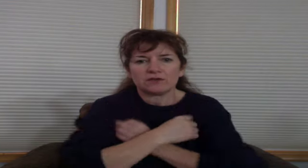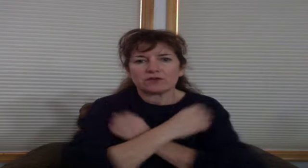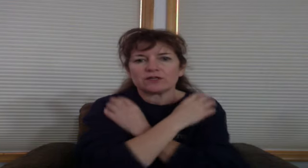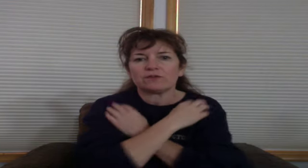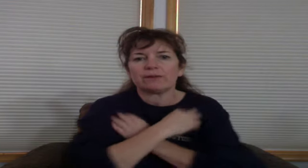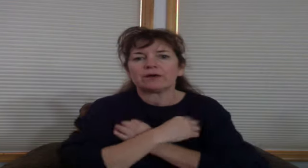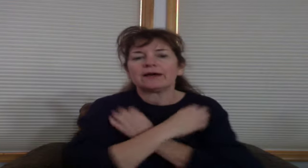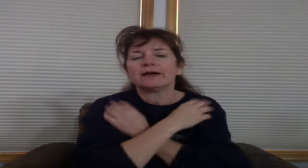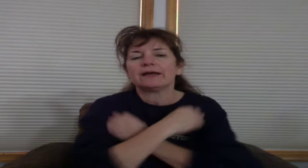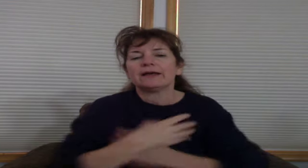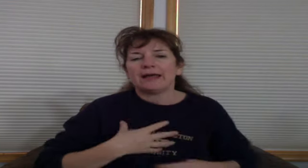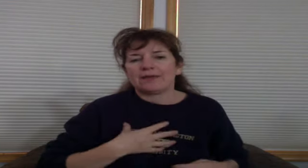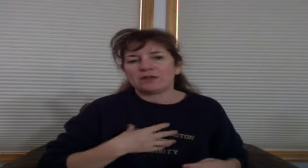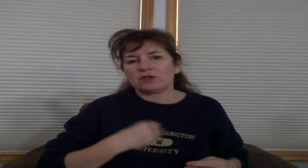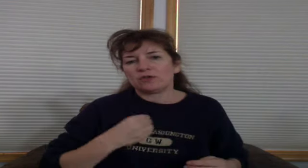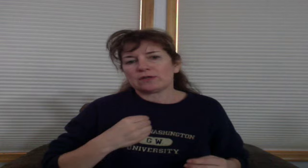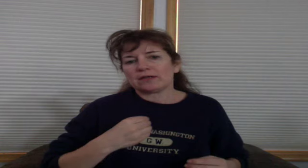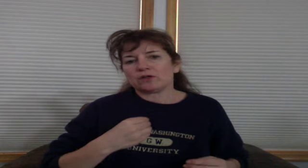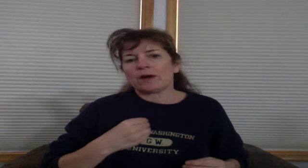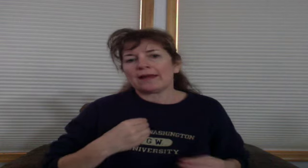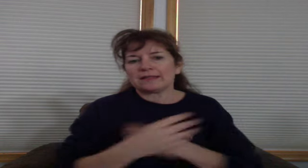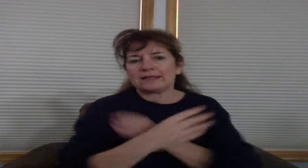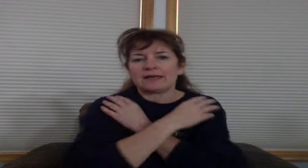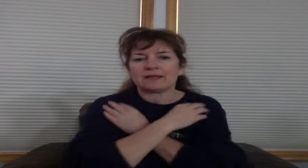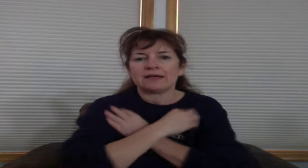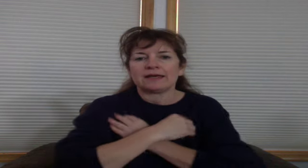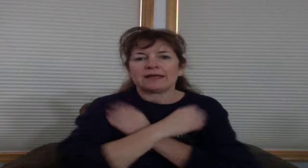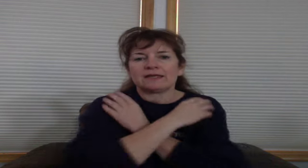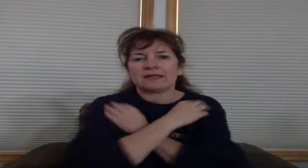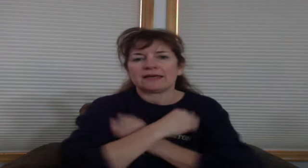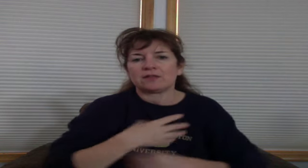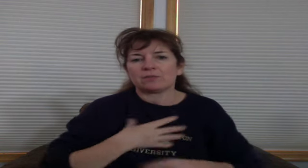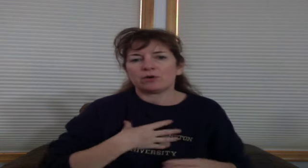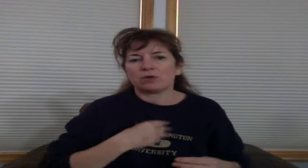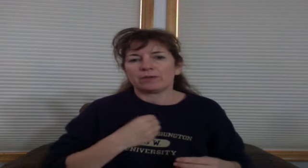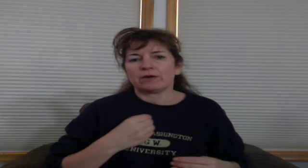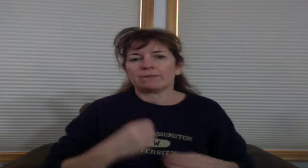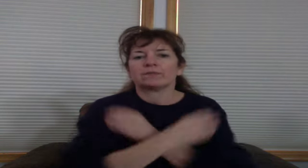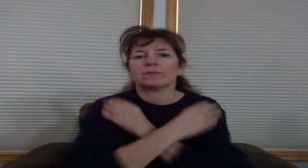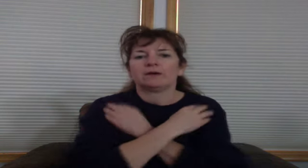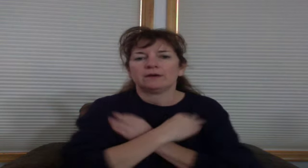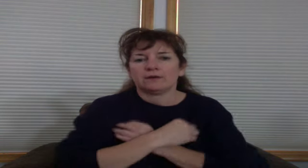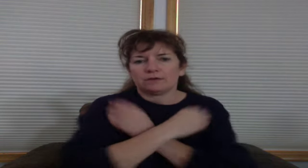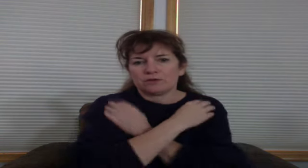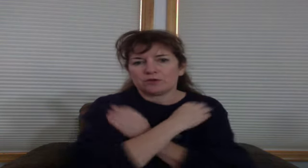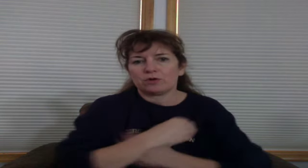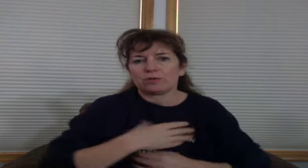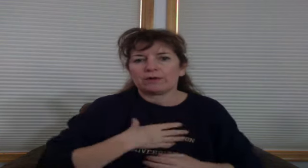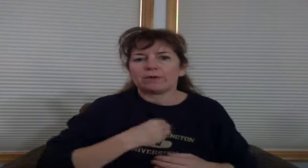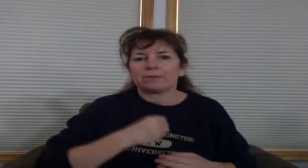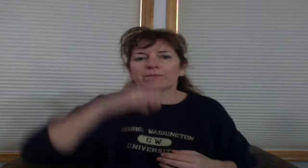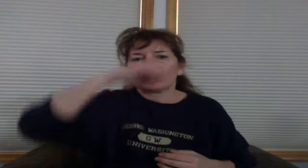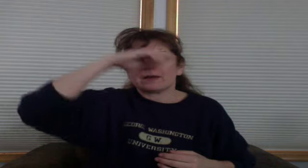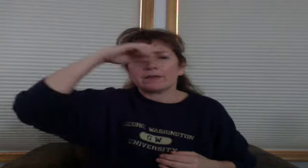yourself a bear hug. And then you do the color white at the end indicating the polar bear. So polar bear. The